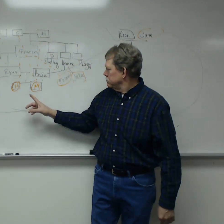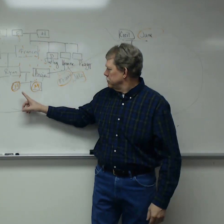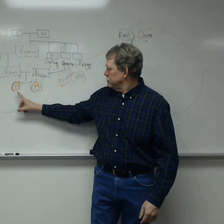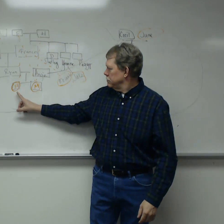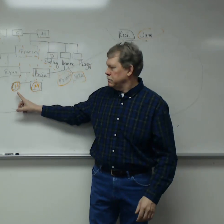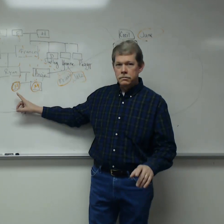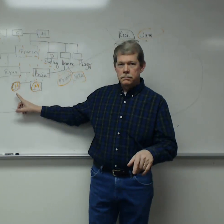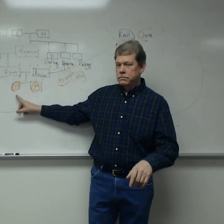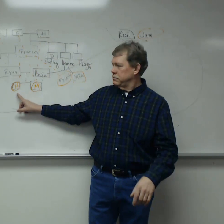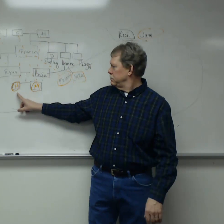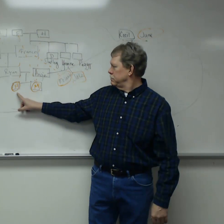Mm-hmm.